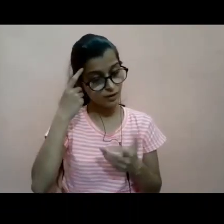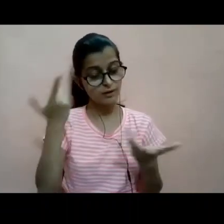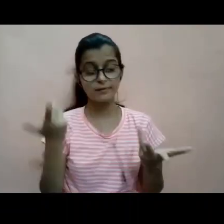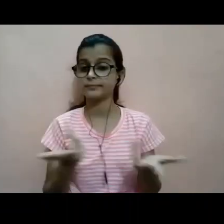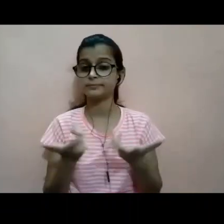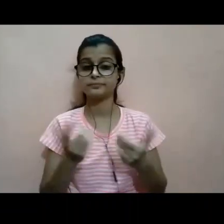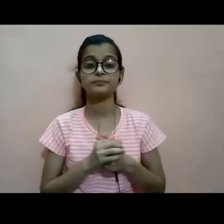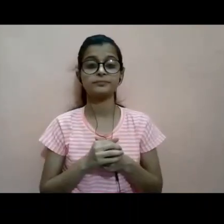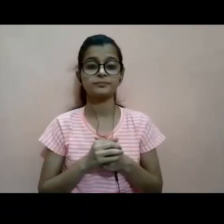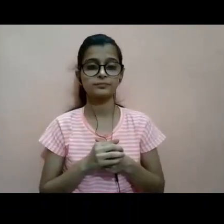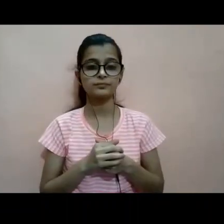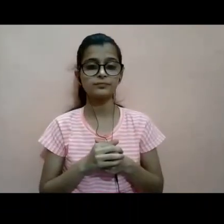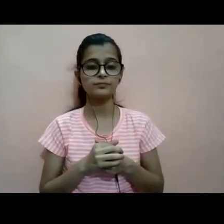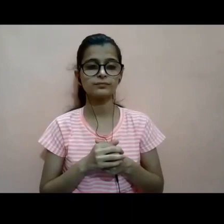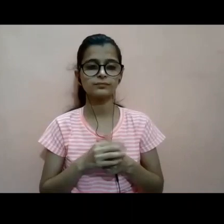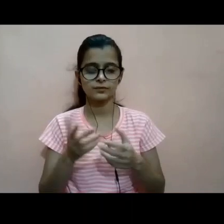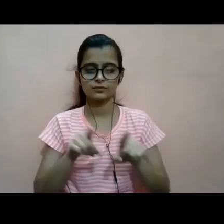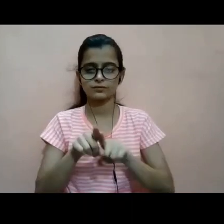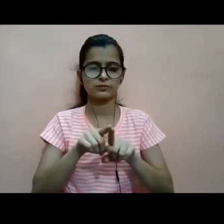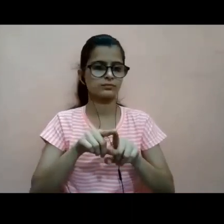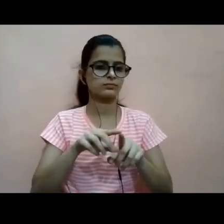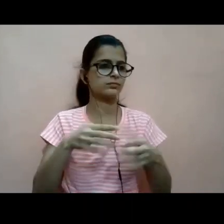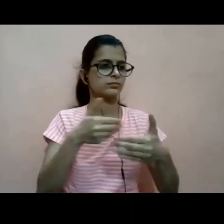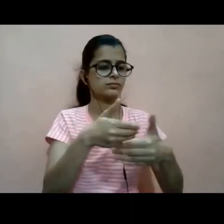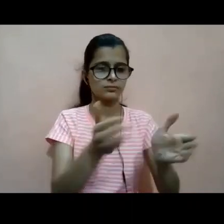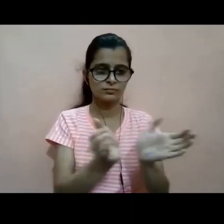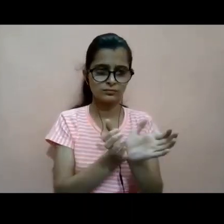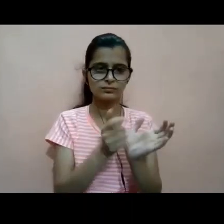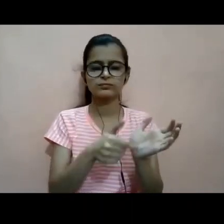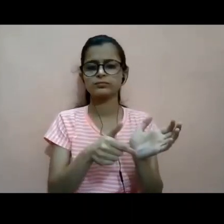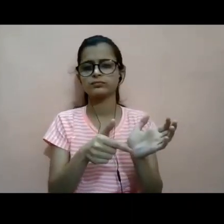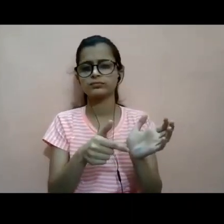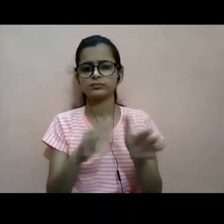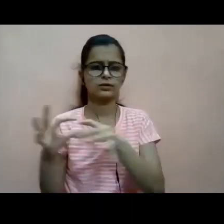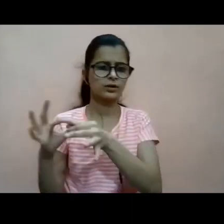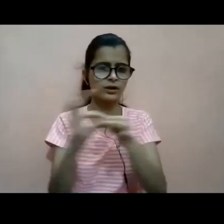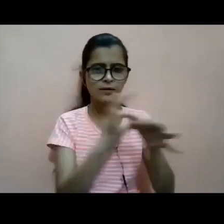through community, through belonging and connection with one another.